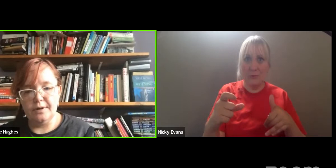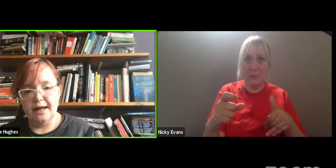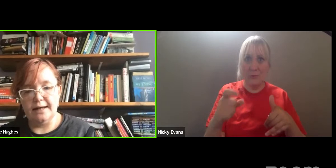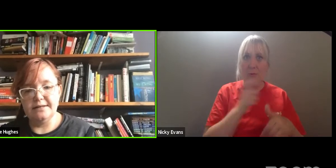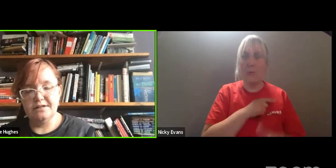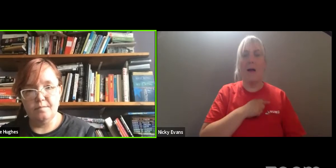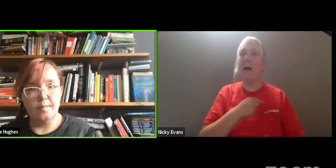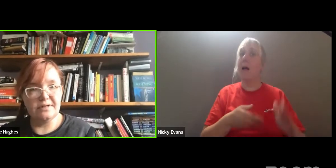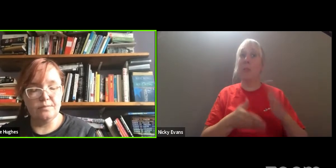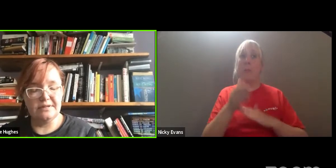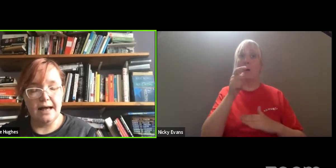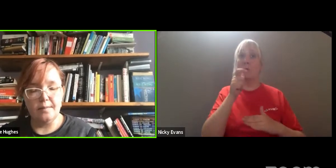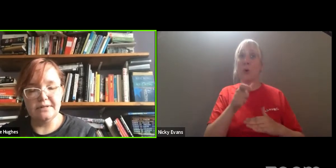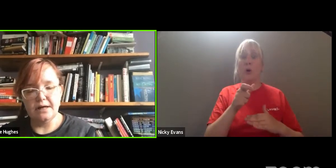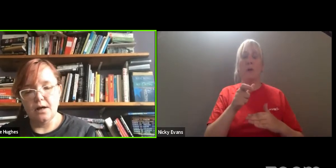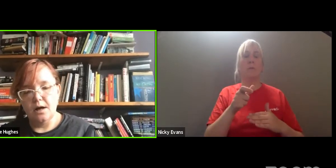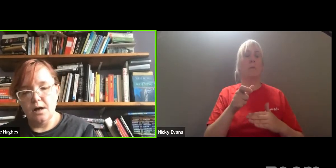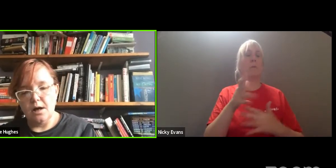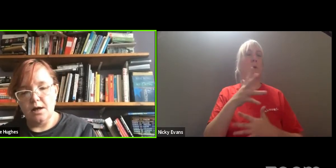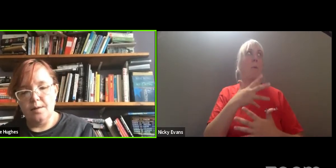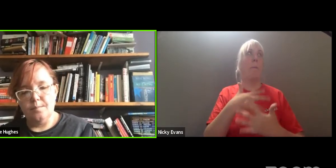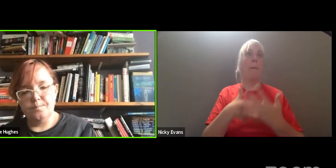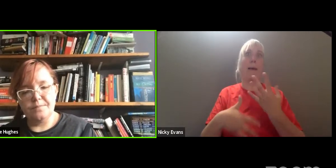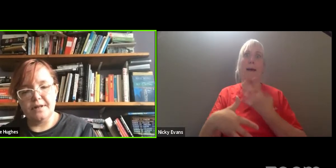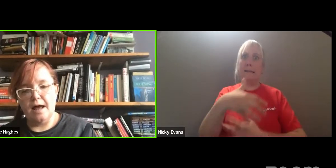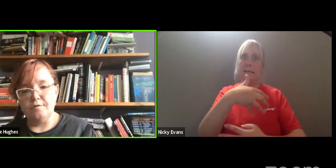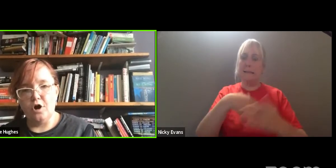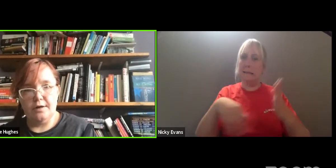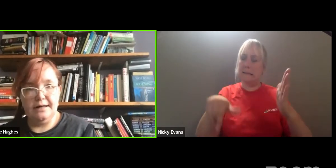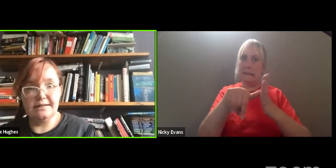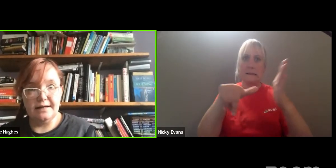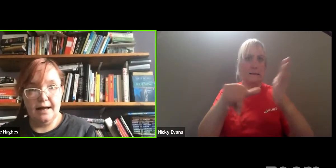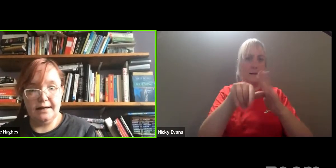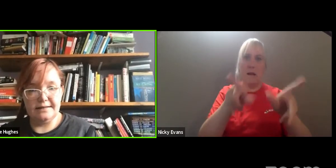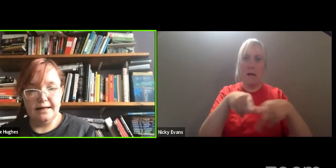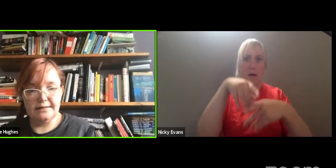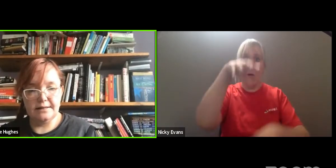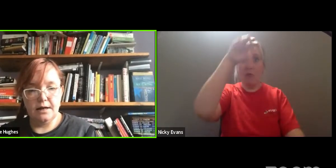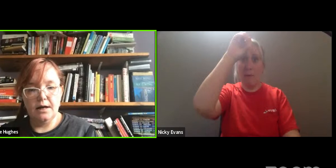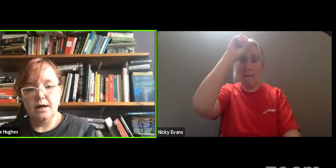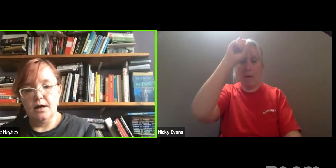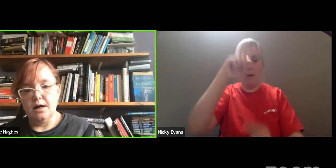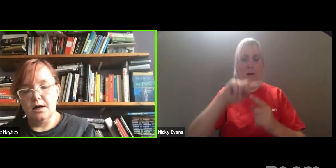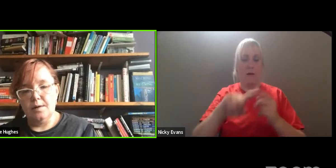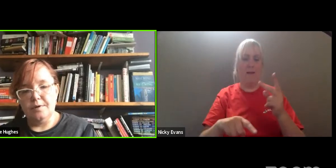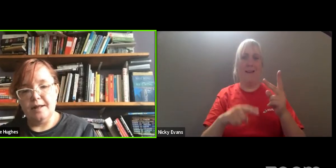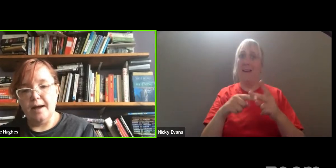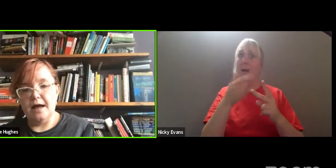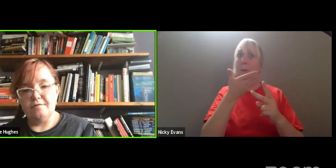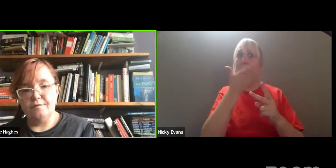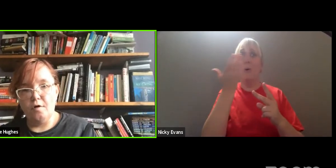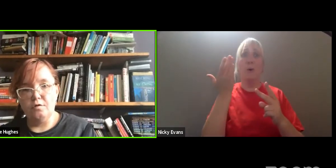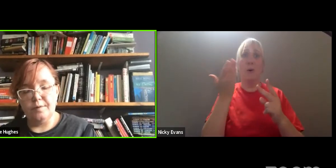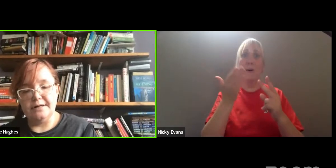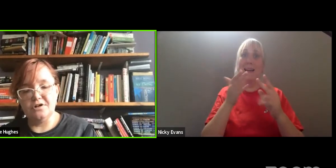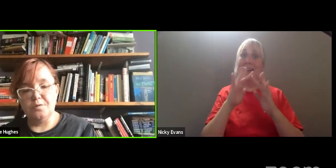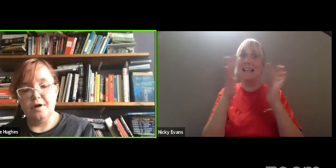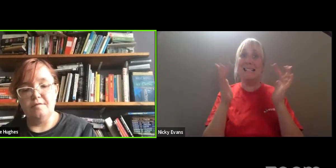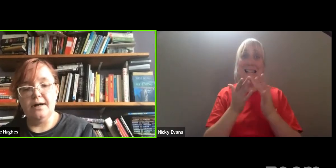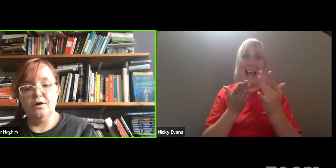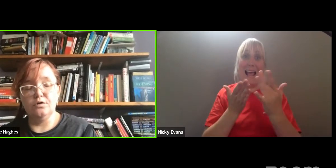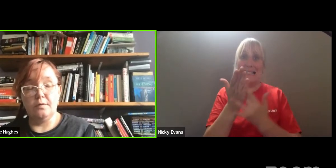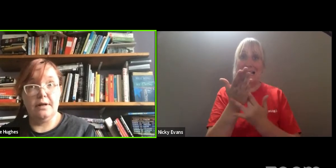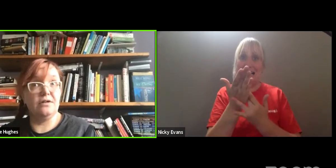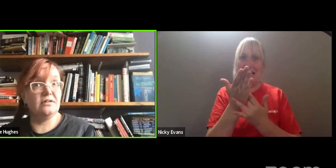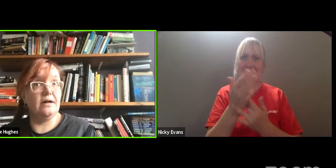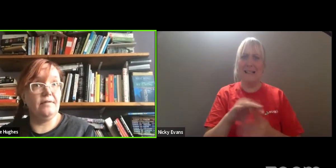too complicated to remember sometimes. They haven't got the internet access. They might have a phone, but it's going to be